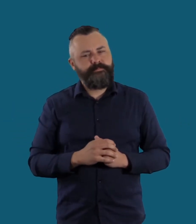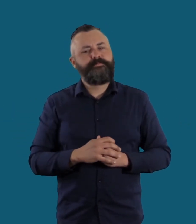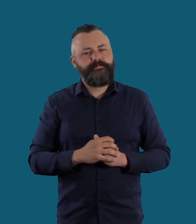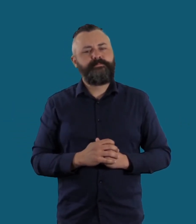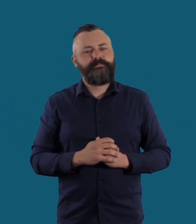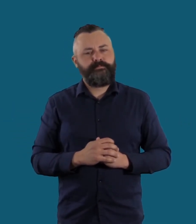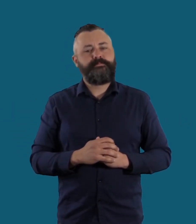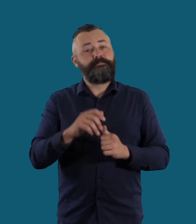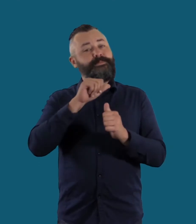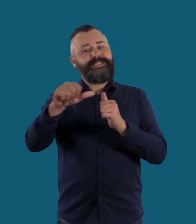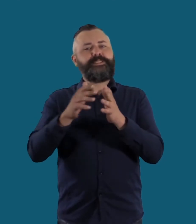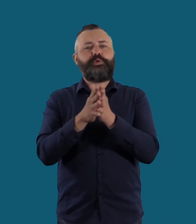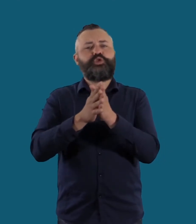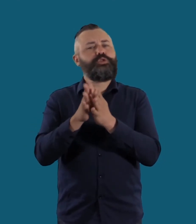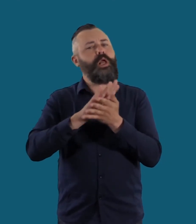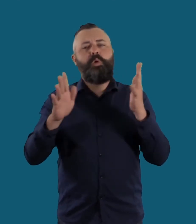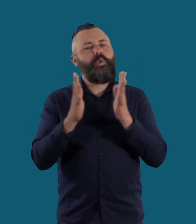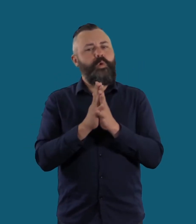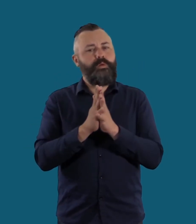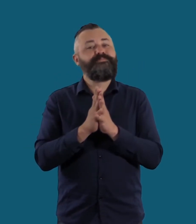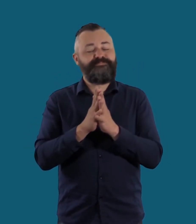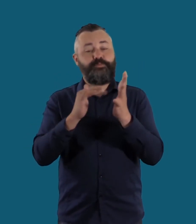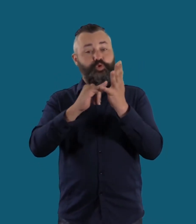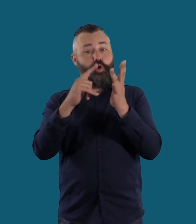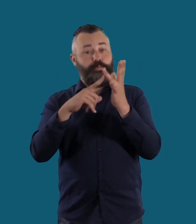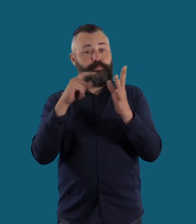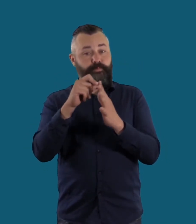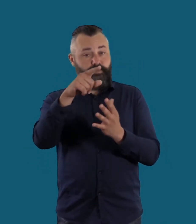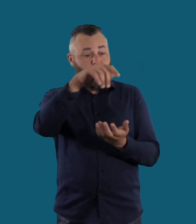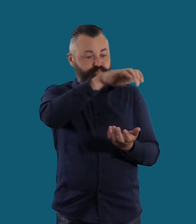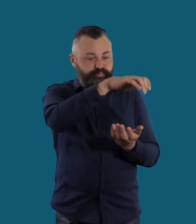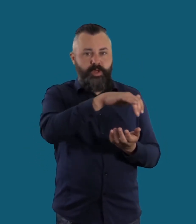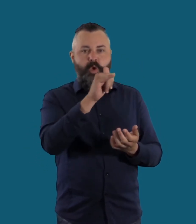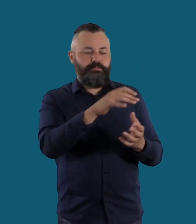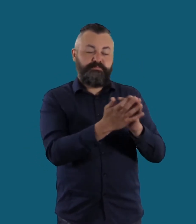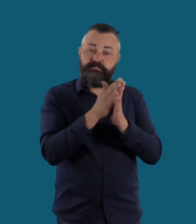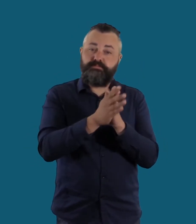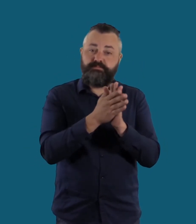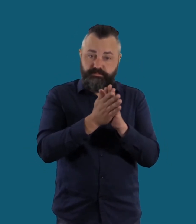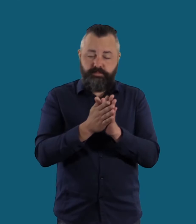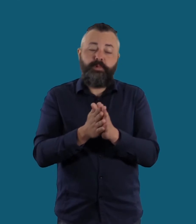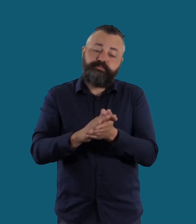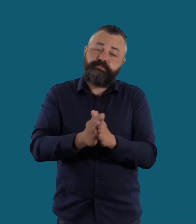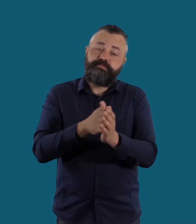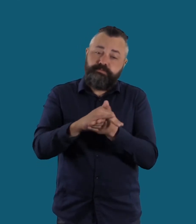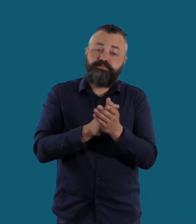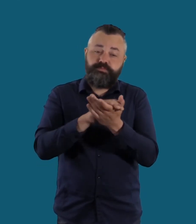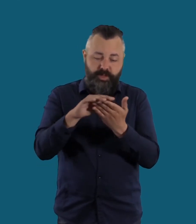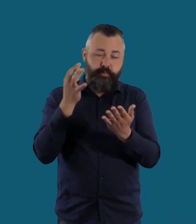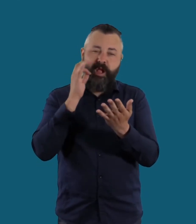The best way to wash your hands is to use soap and water. Lather your hand for 15 to 20 seconds and then rinse off.